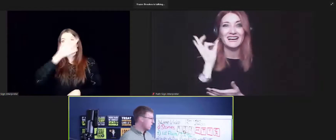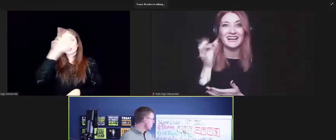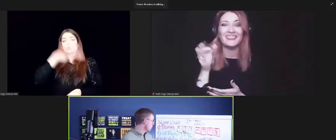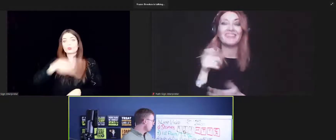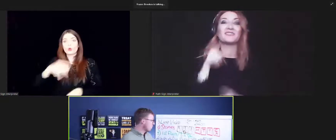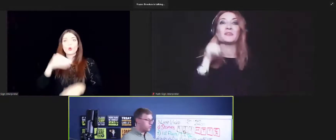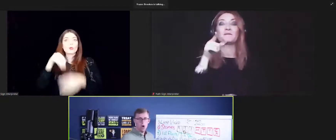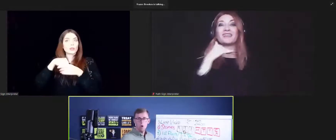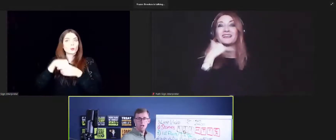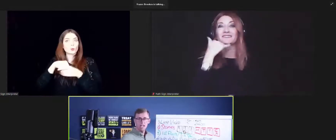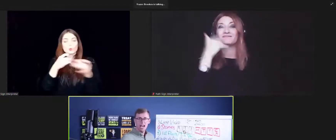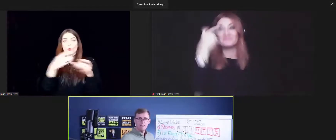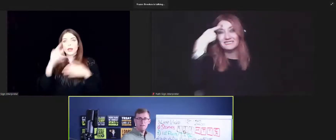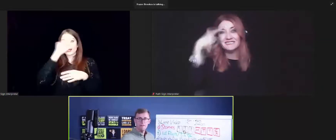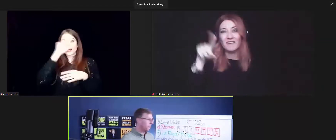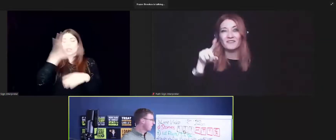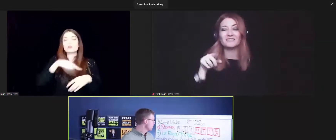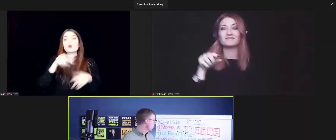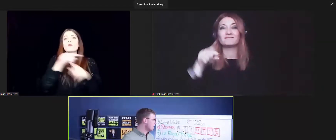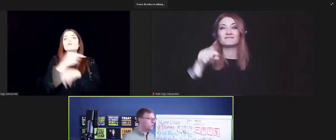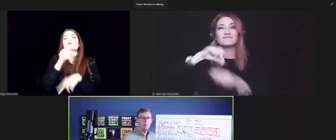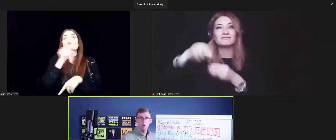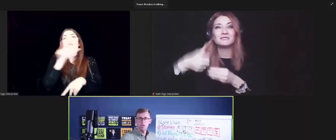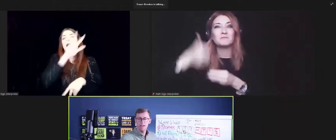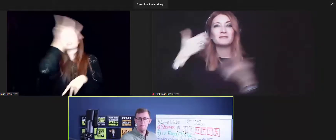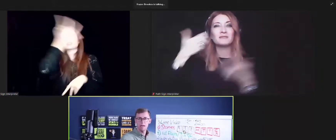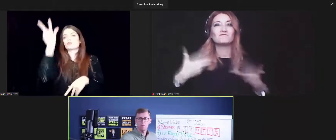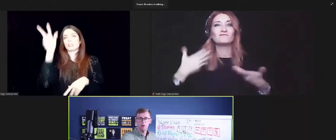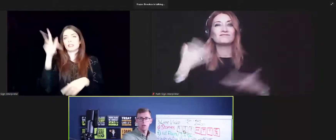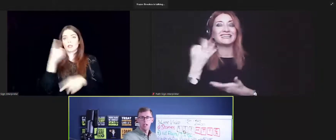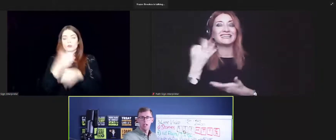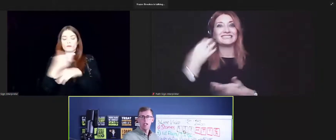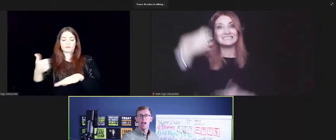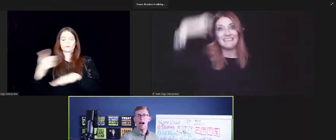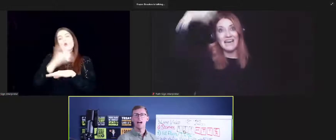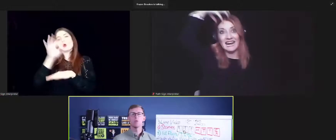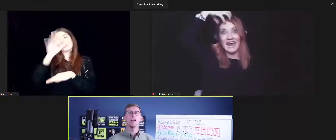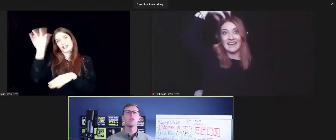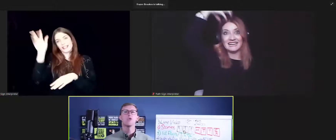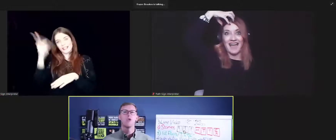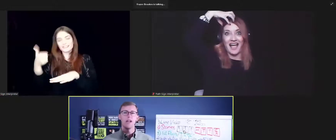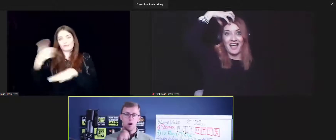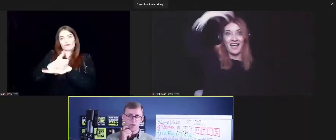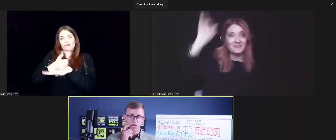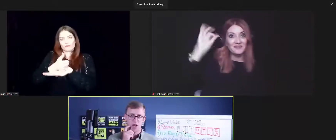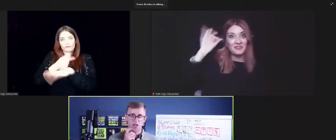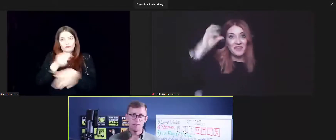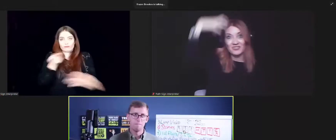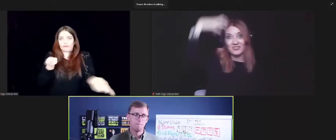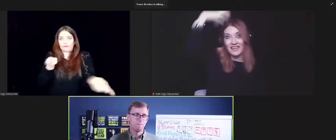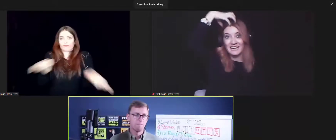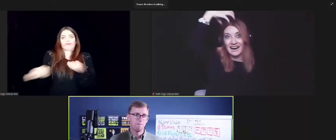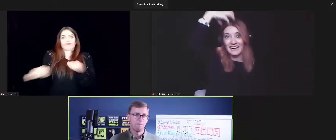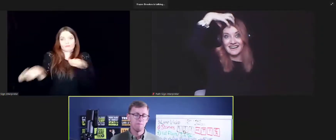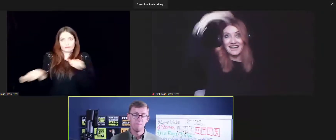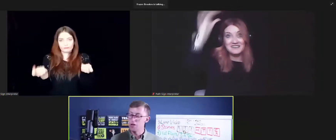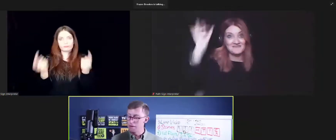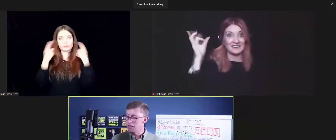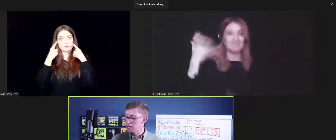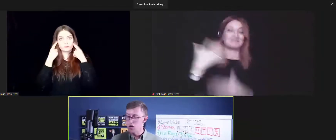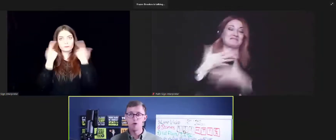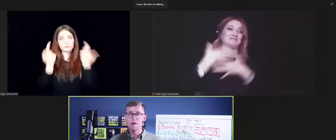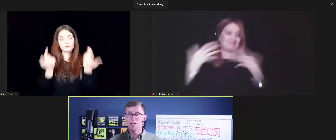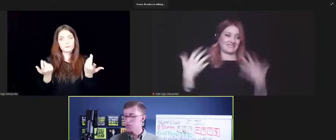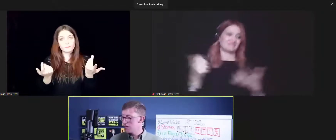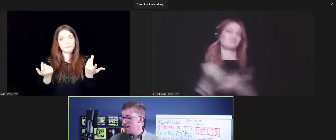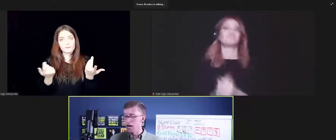when you show your life, when you motivate people, and when you create conversation. You can build a